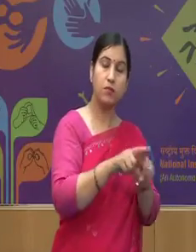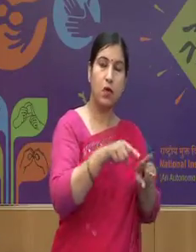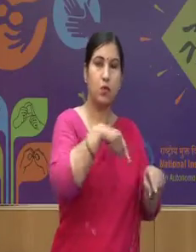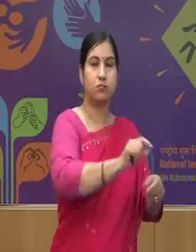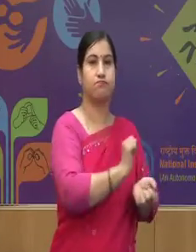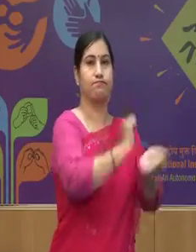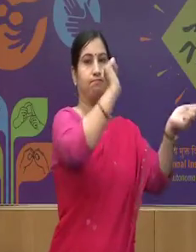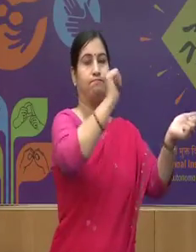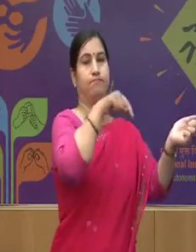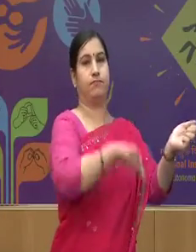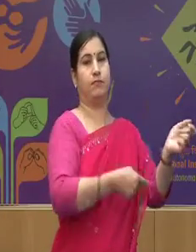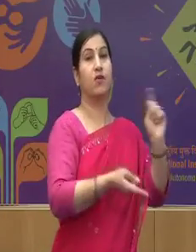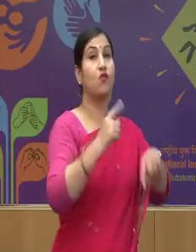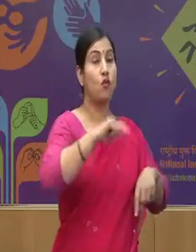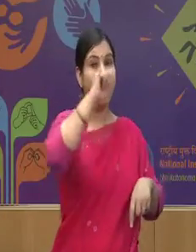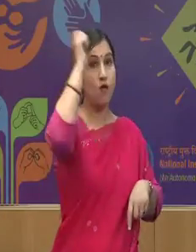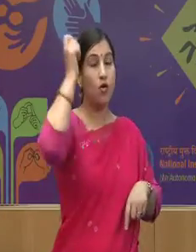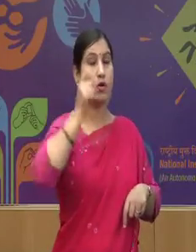independence from foreign rule.